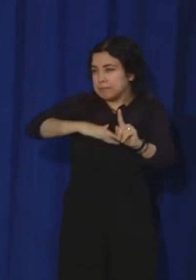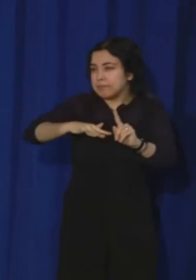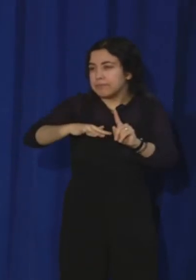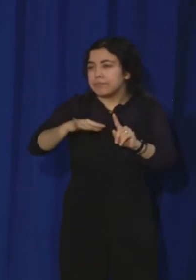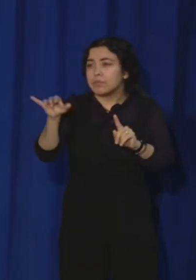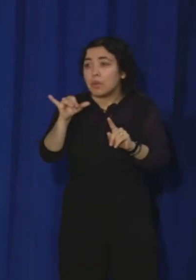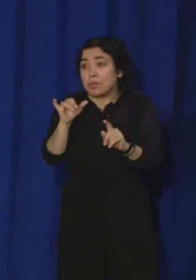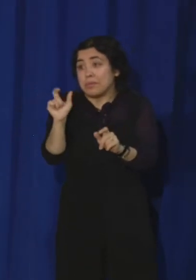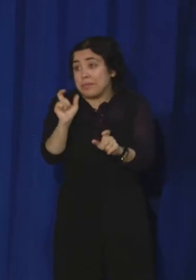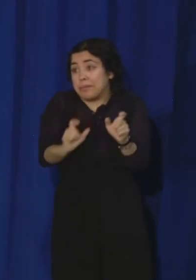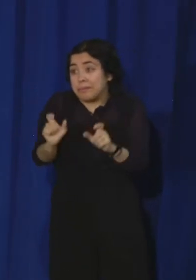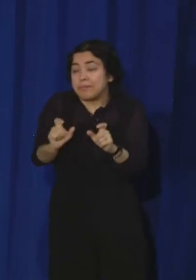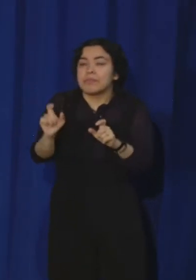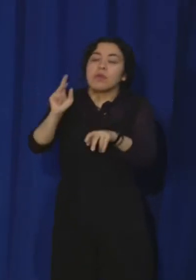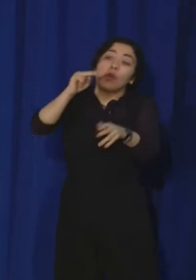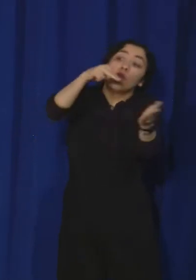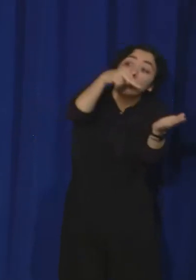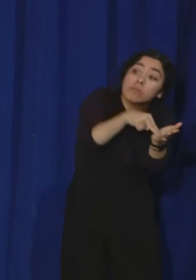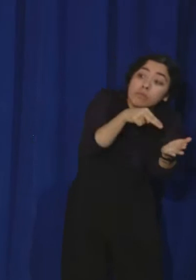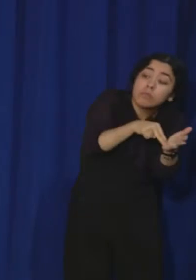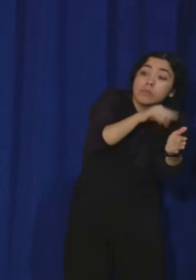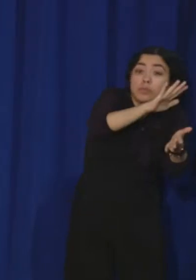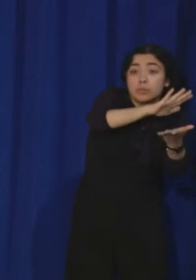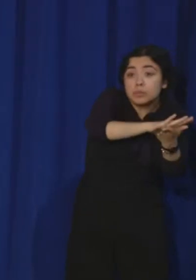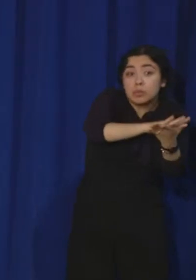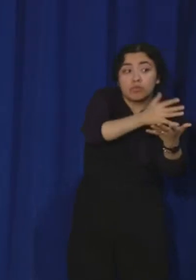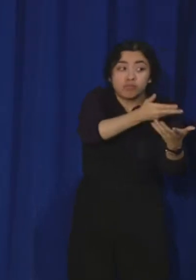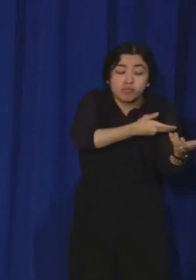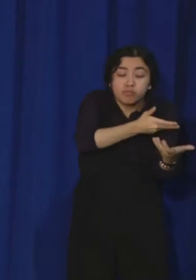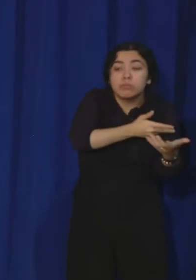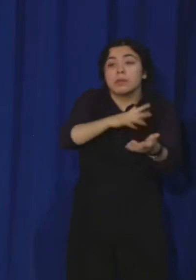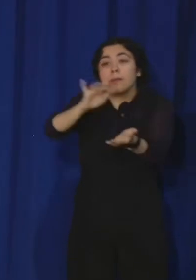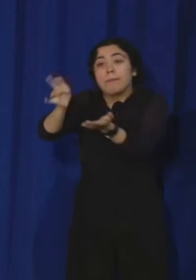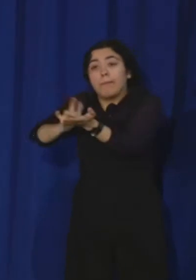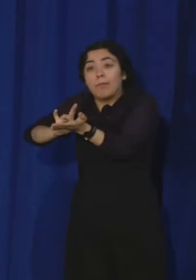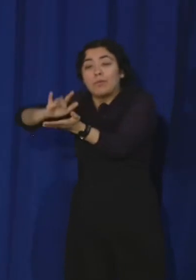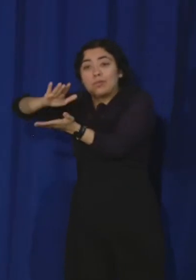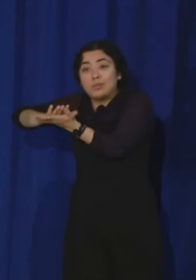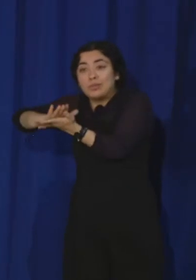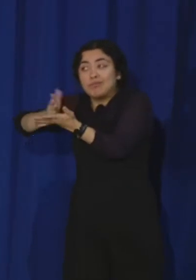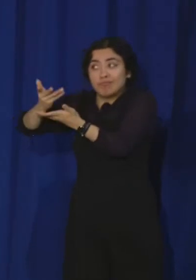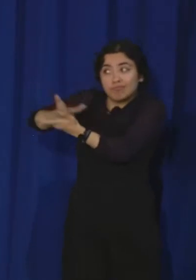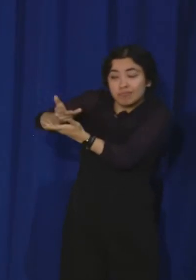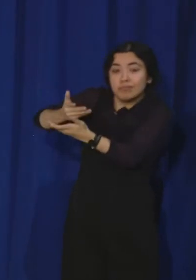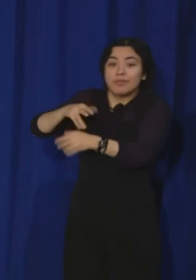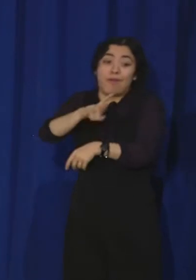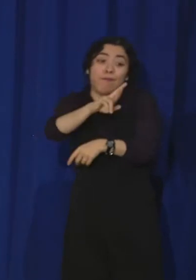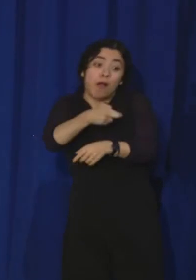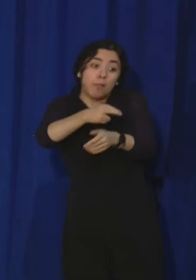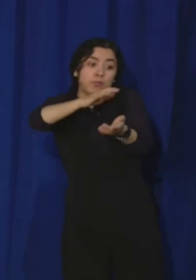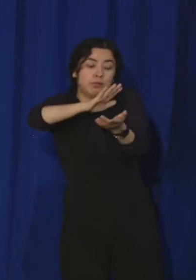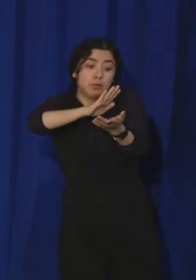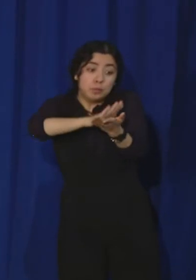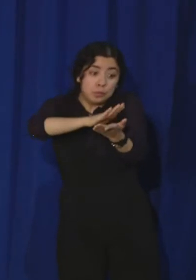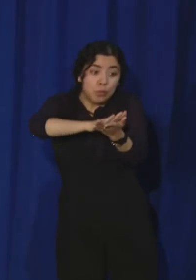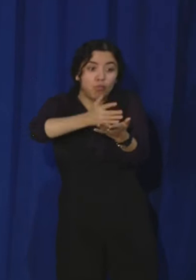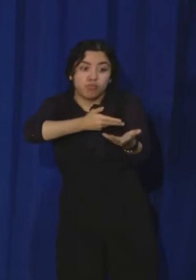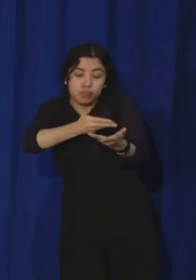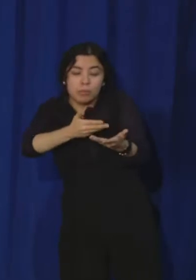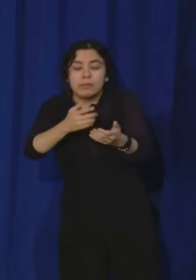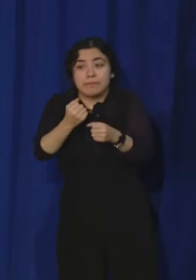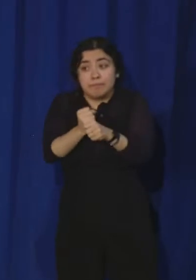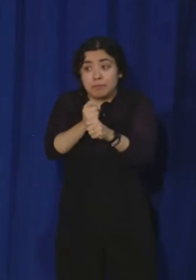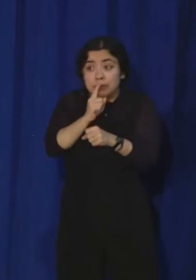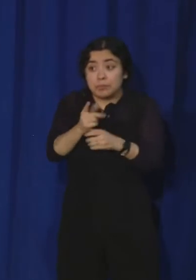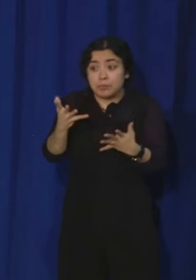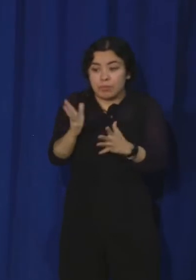with many of our nursing schools and medical schools and pharmacy schools to ensure that their students with appropriate supervision